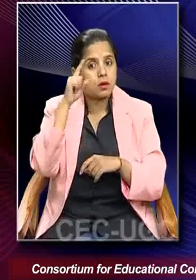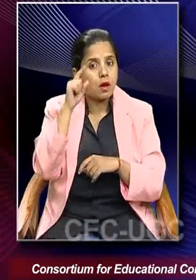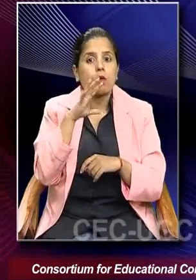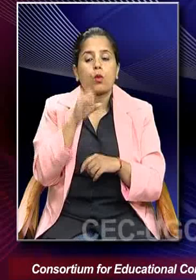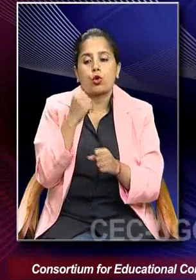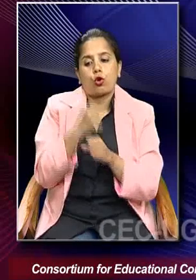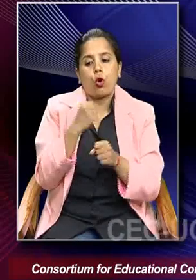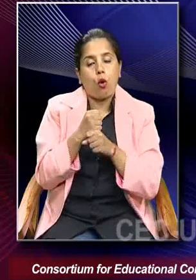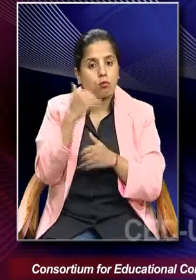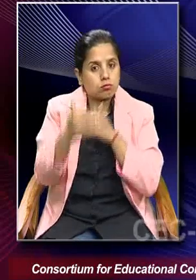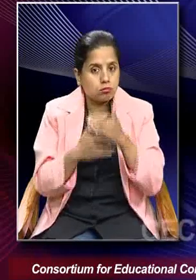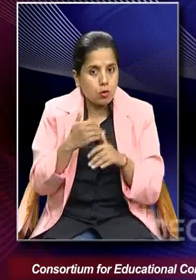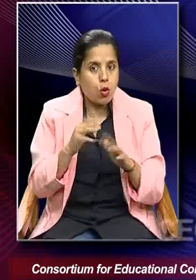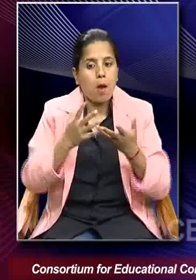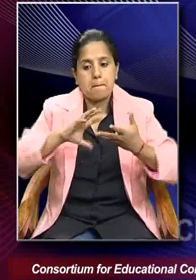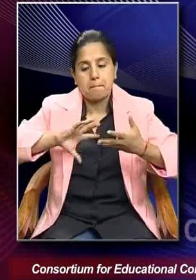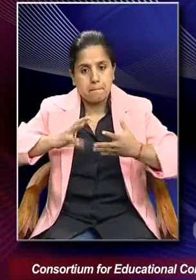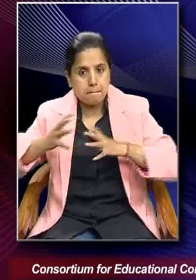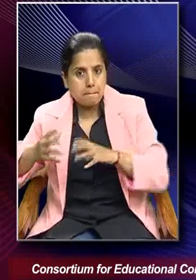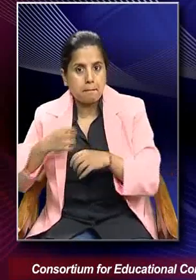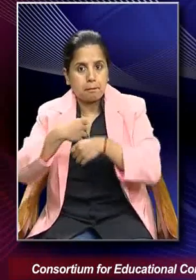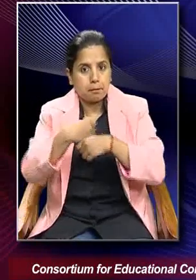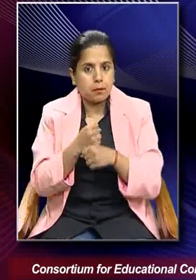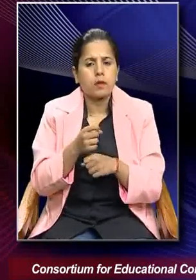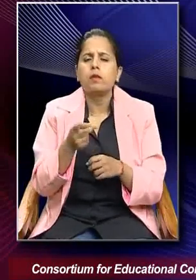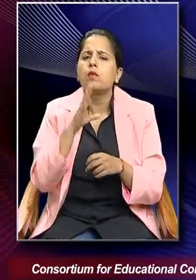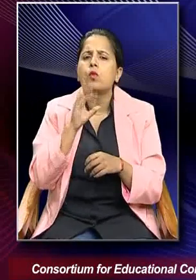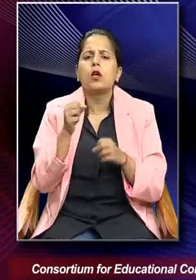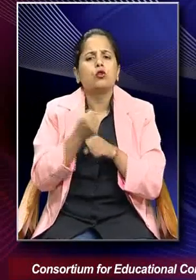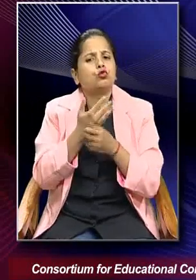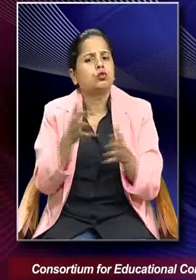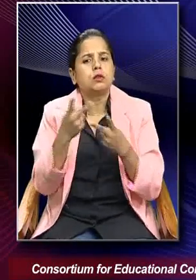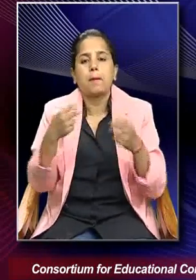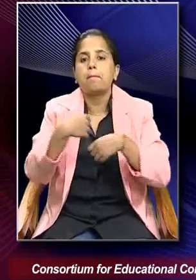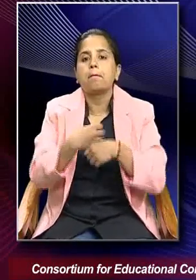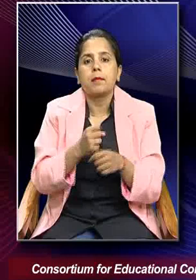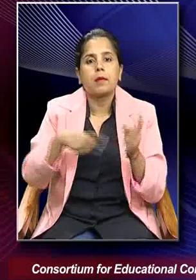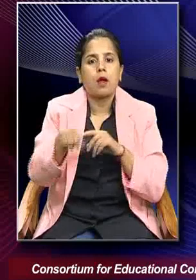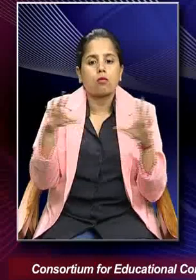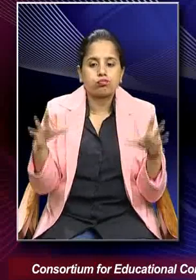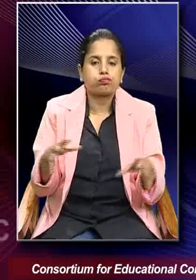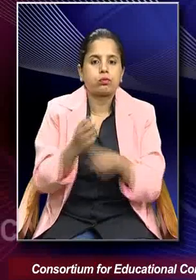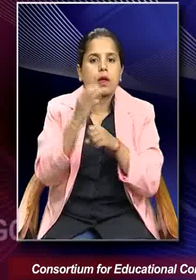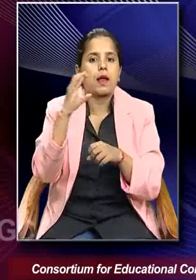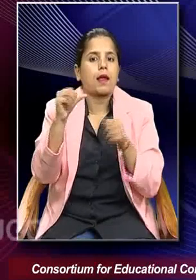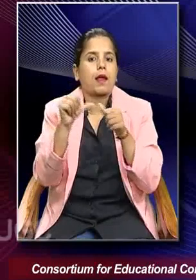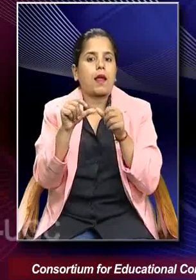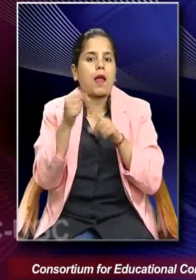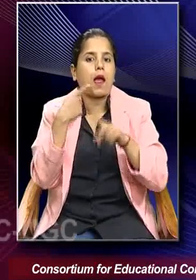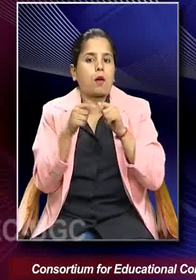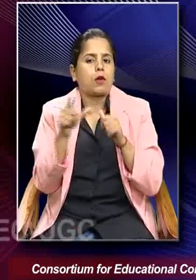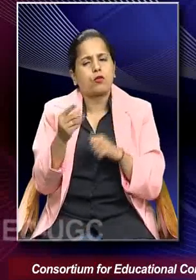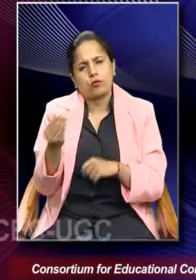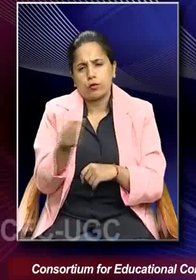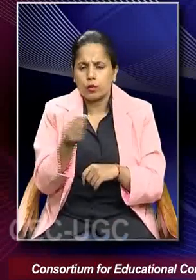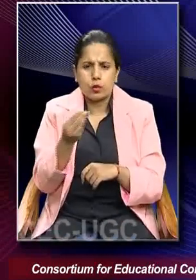governance or production generally generates accumulation of capital in the hands of few. It